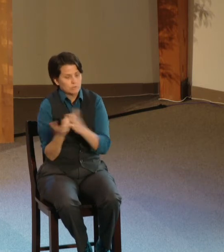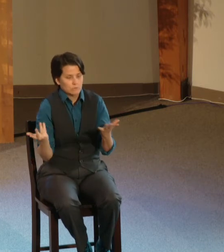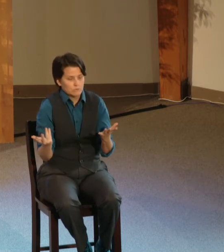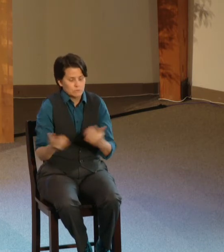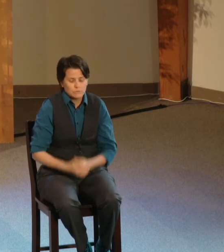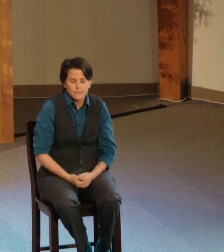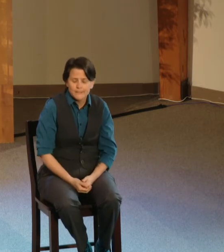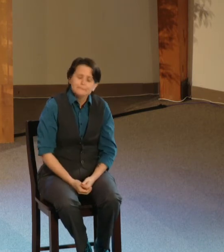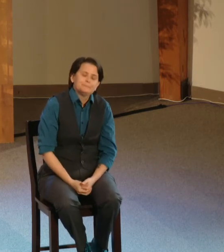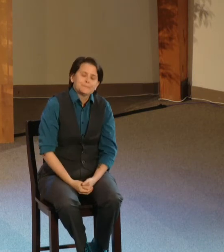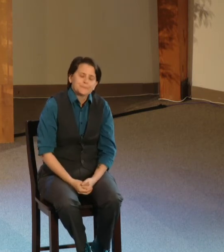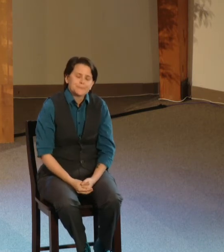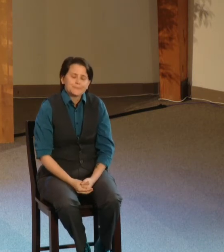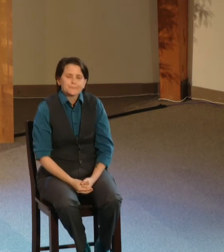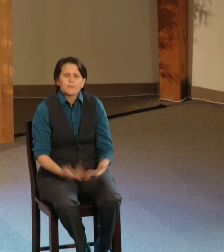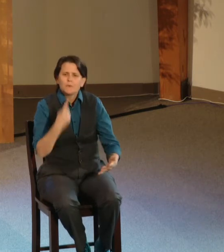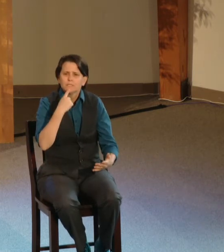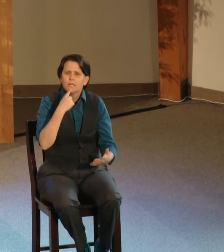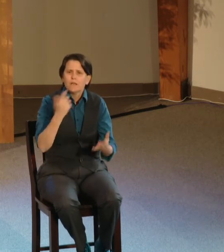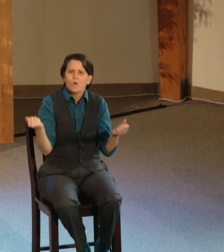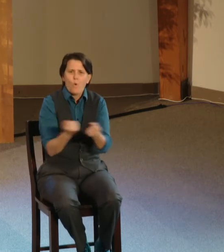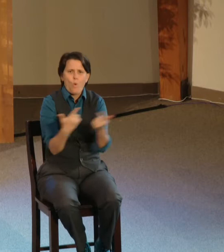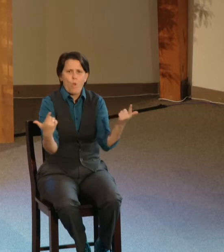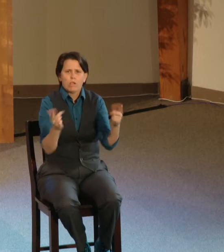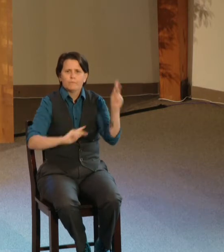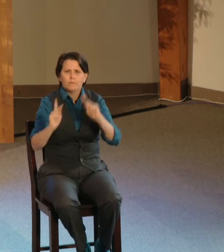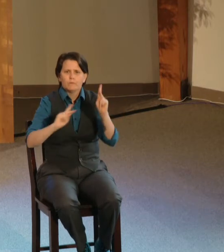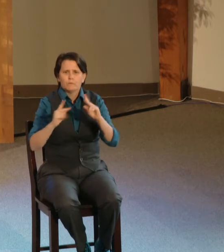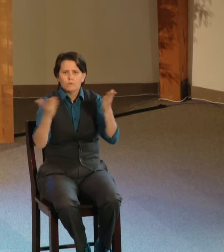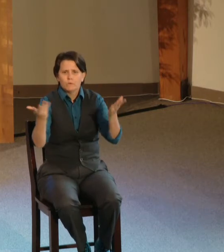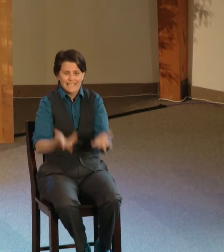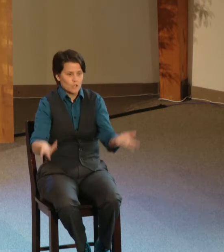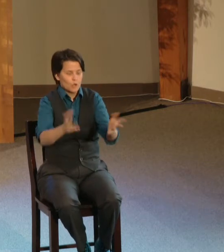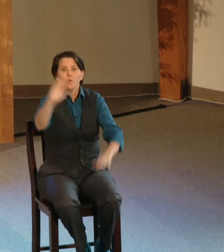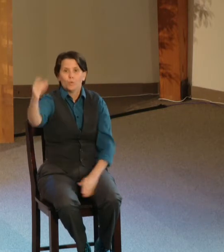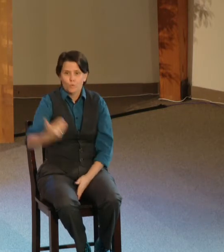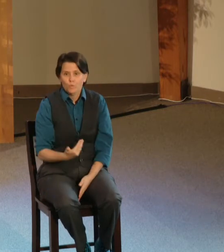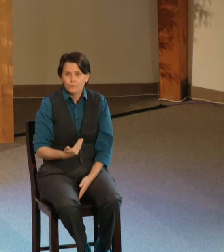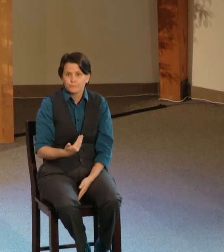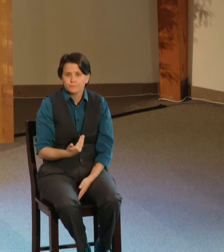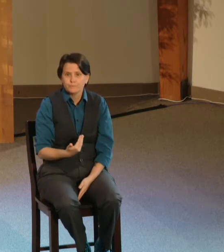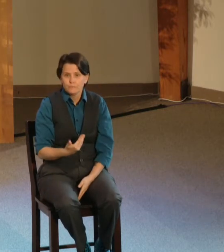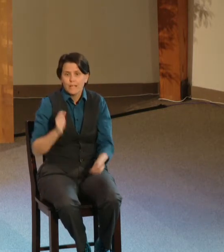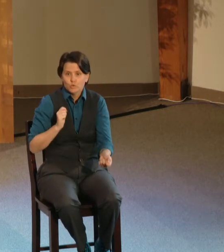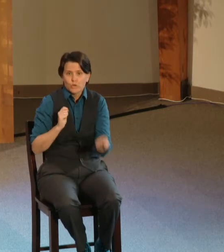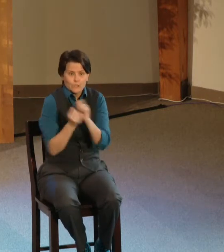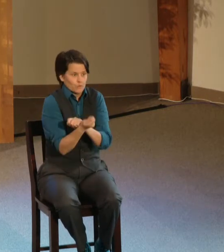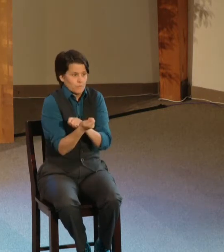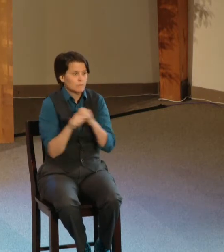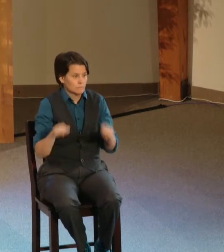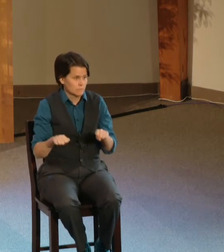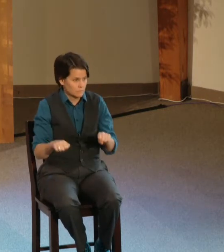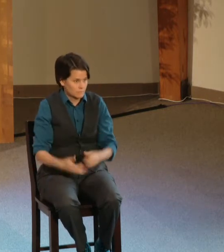And we say that all are welcomed here, and transformation is possible. And yet,